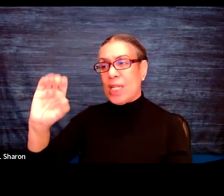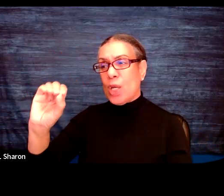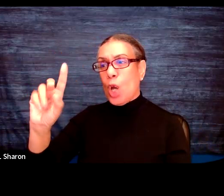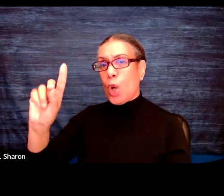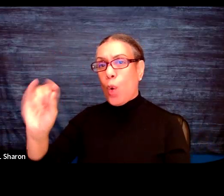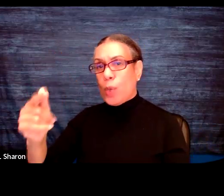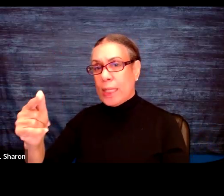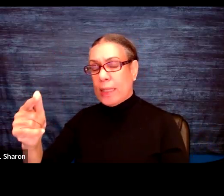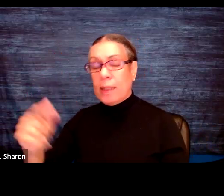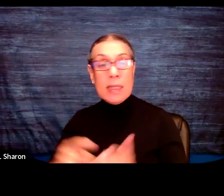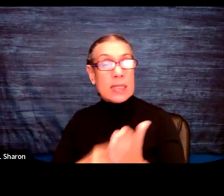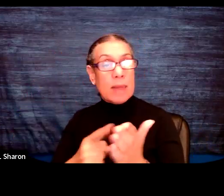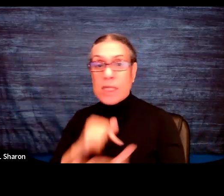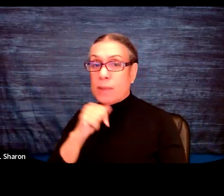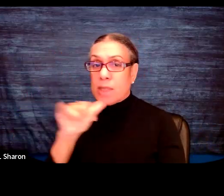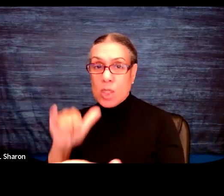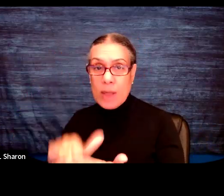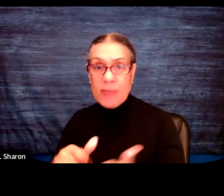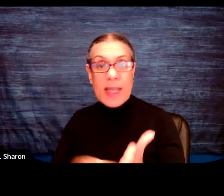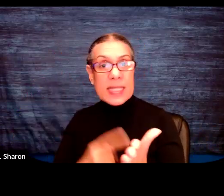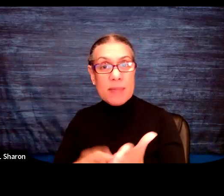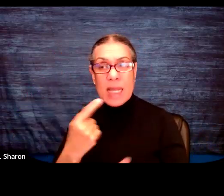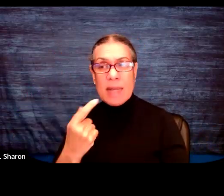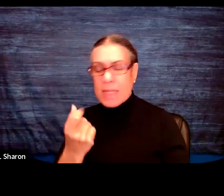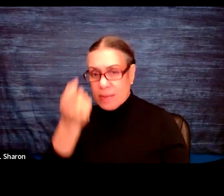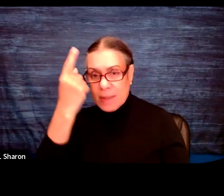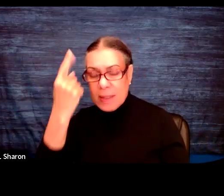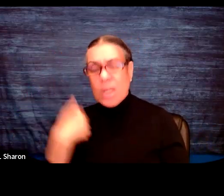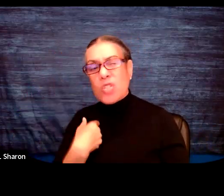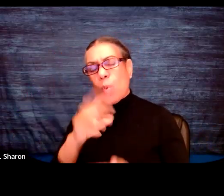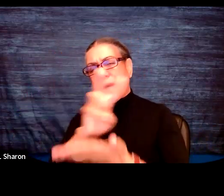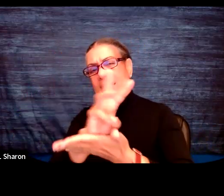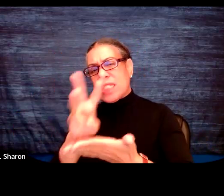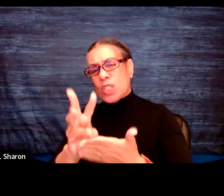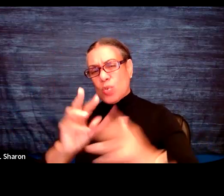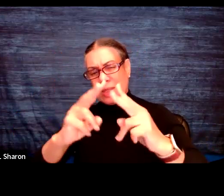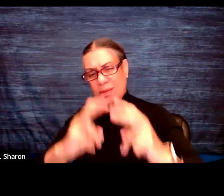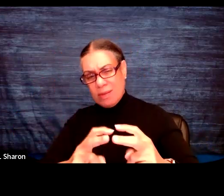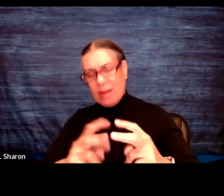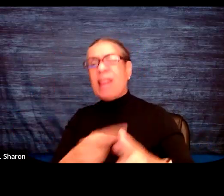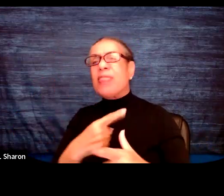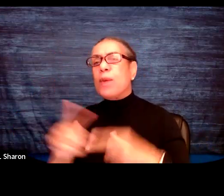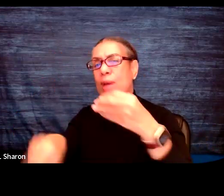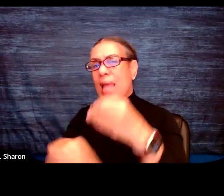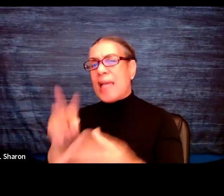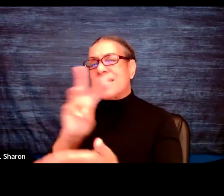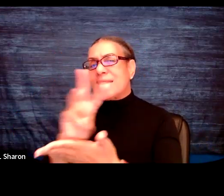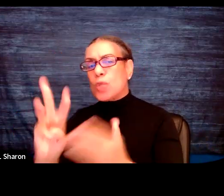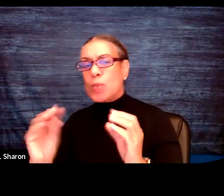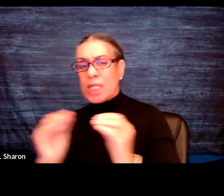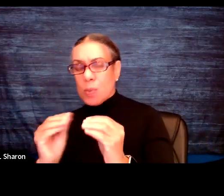sometimes it's comprehension. So we might do 6 more weeks looking at comprehension than, to address